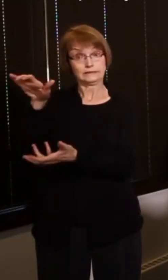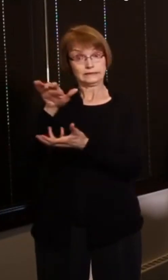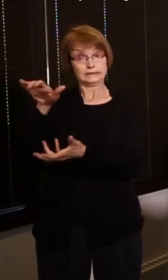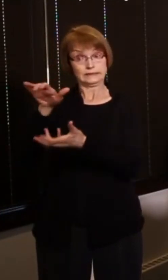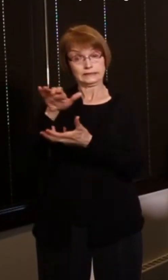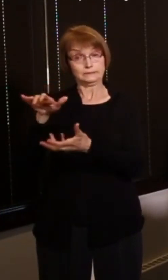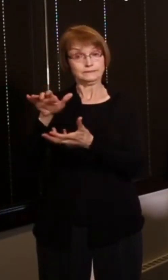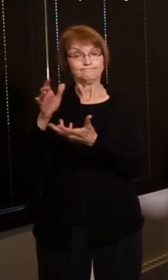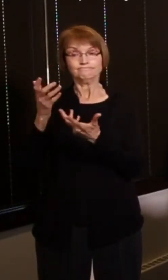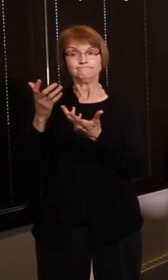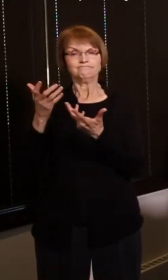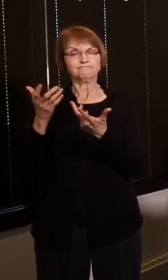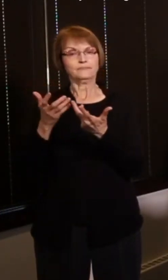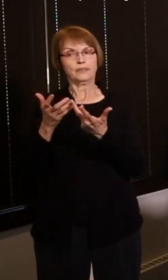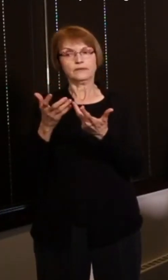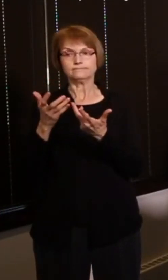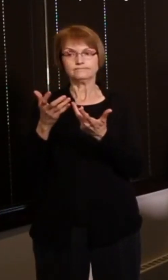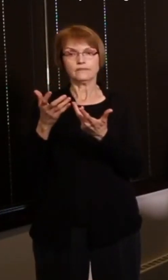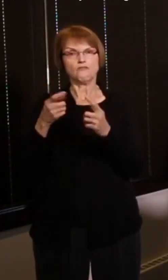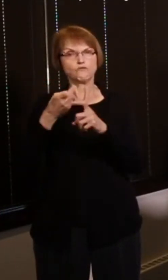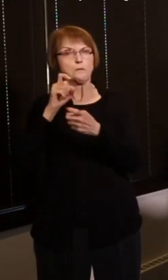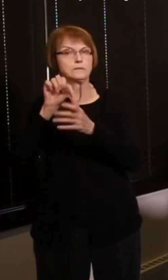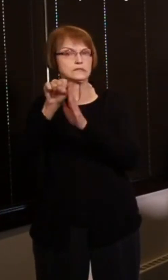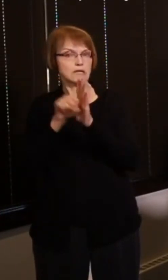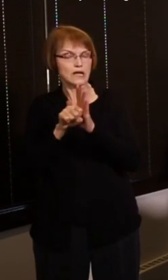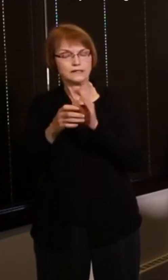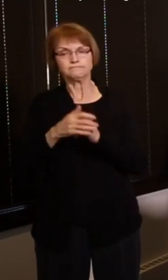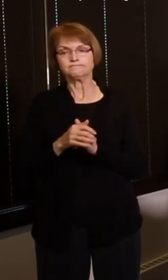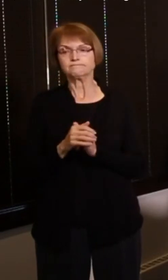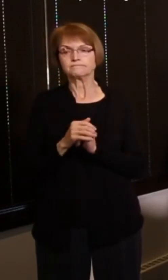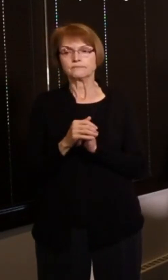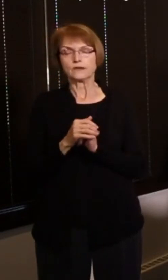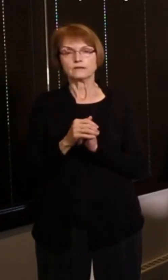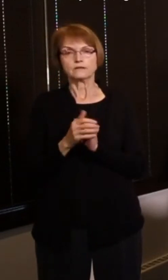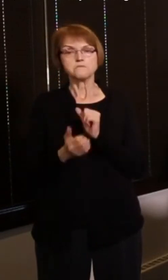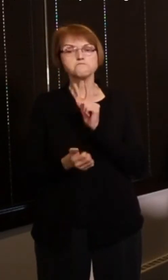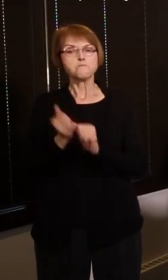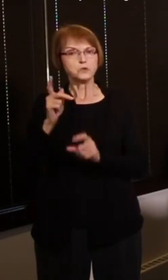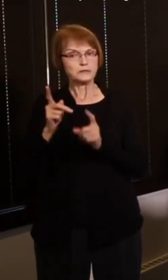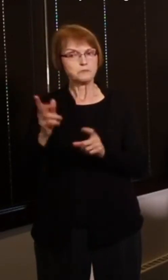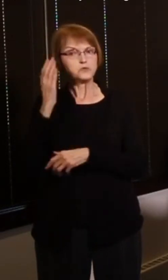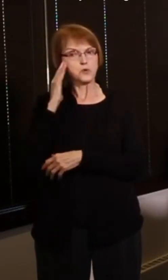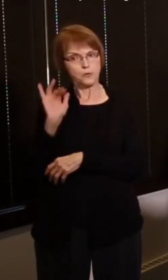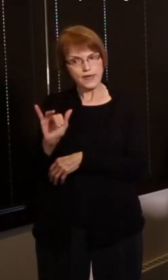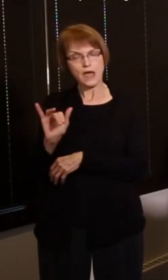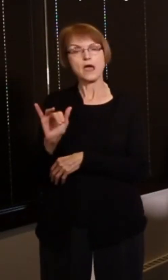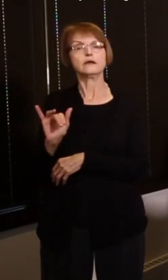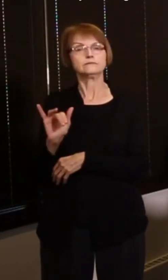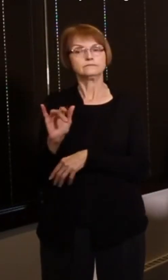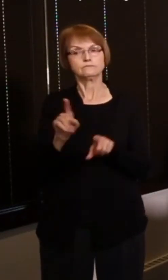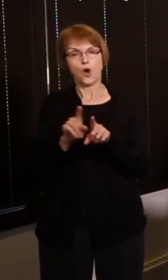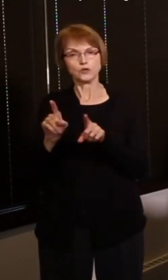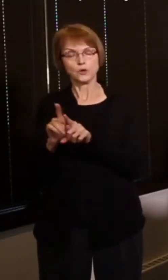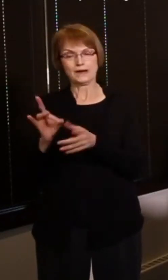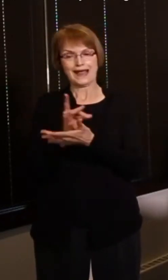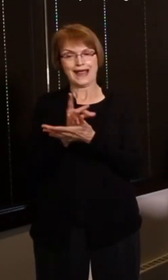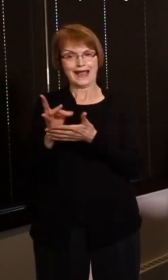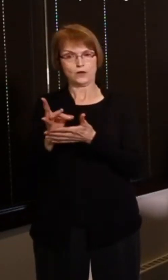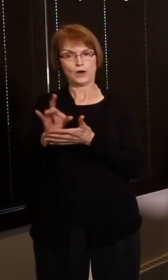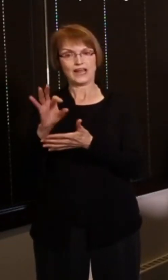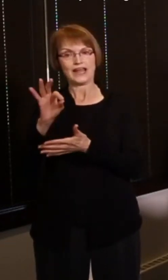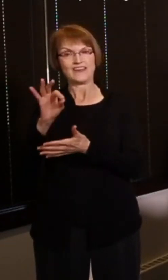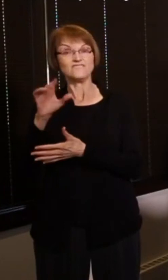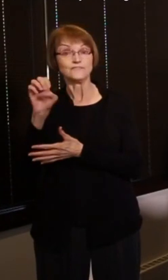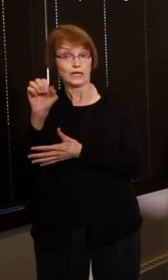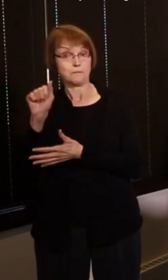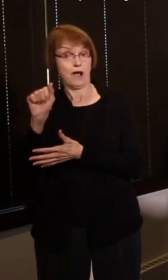coming through the region, through the state, as most people have heard, there's also going to be an 8-week FEMA